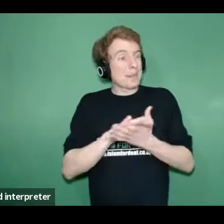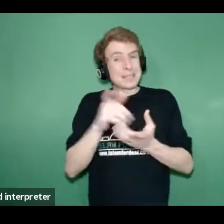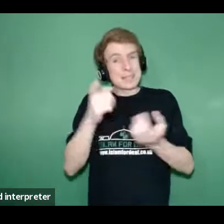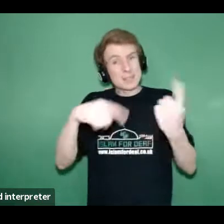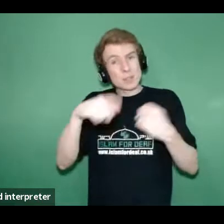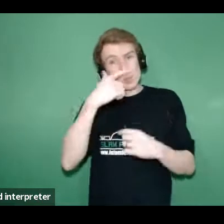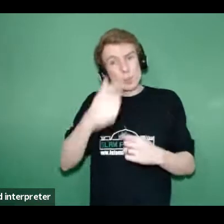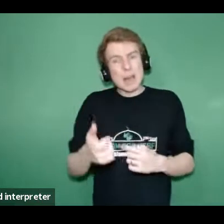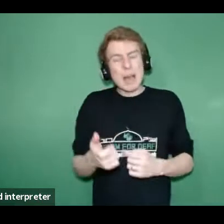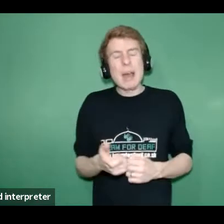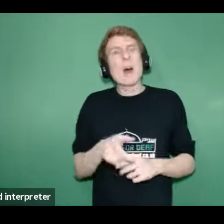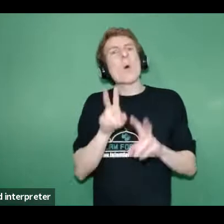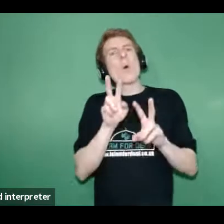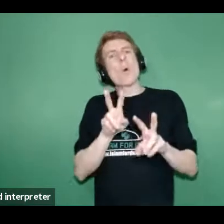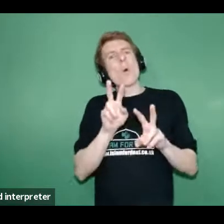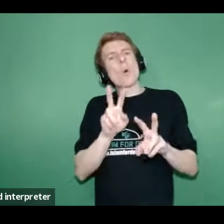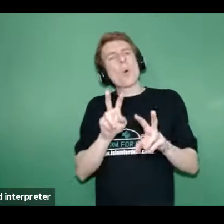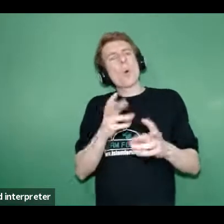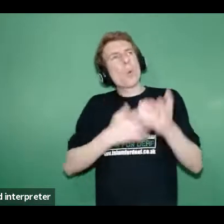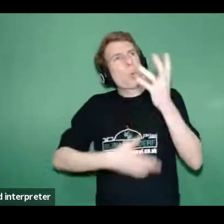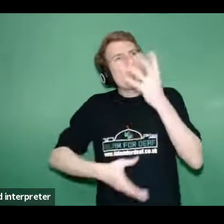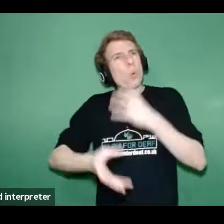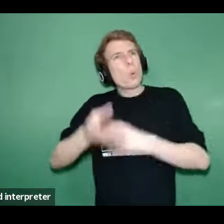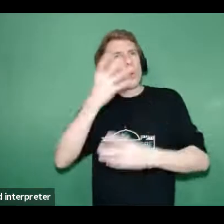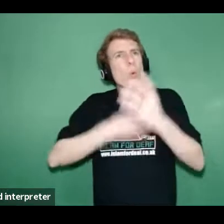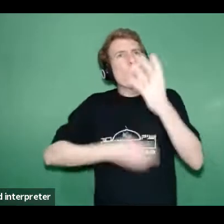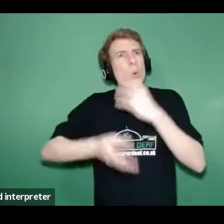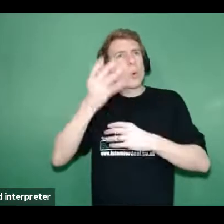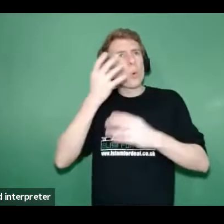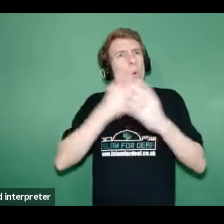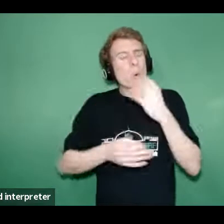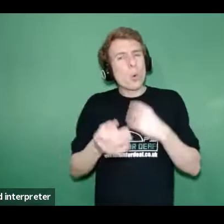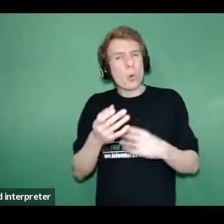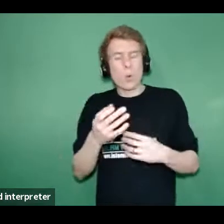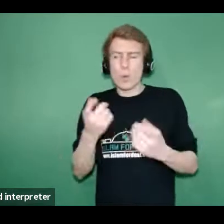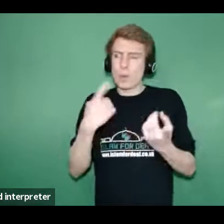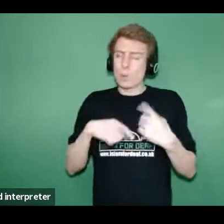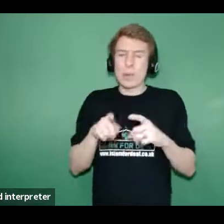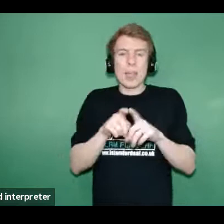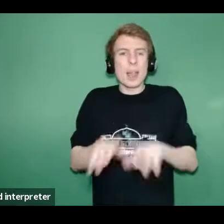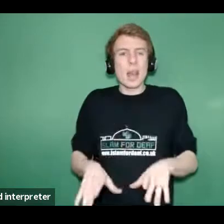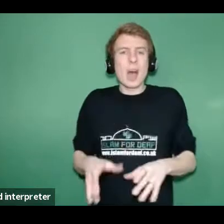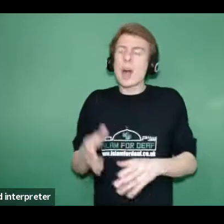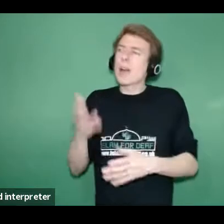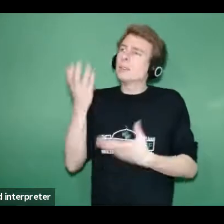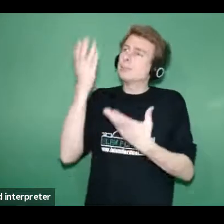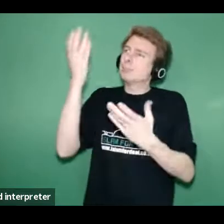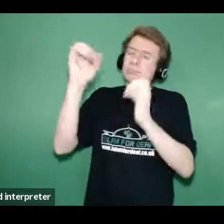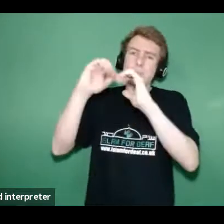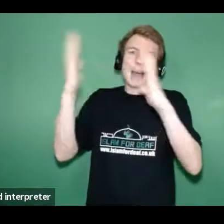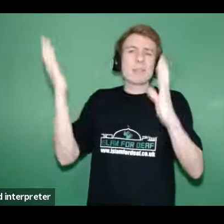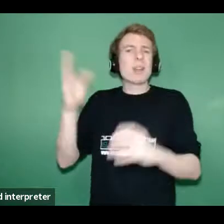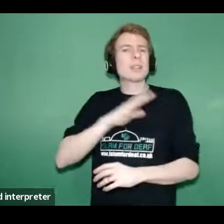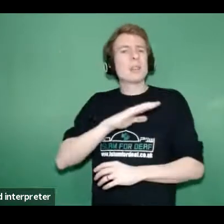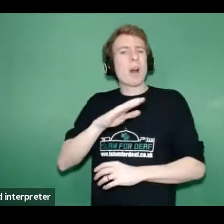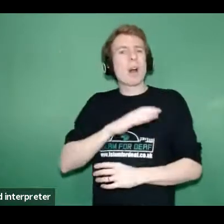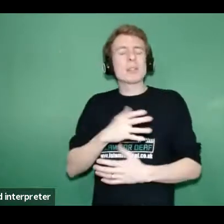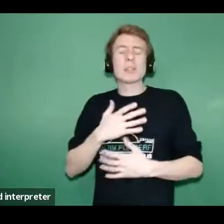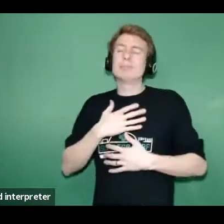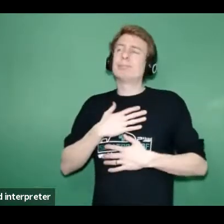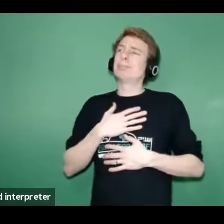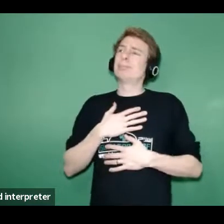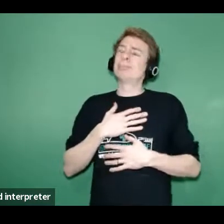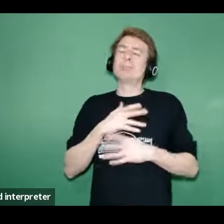are sitting in a garden from the gardens of paradise. And in doing so with a good intention, we please our